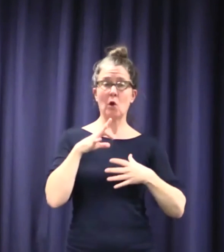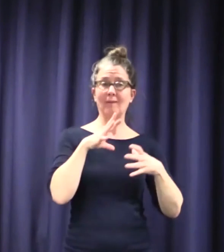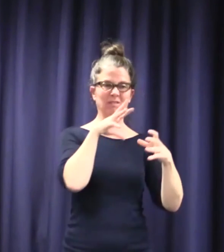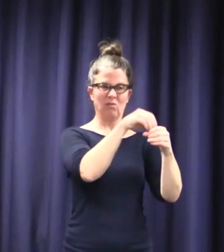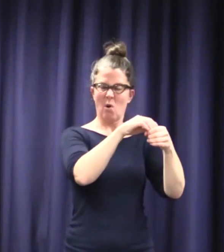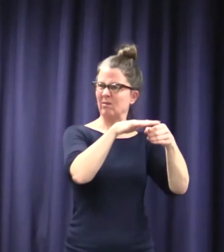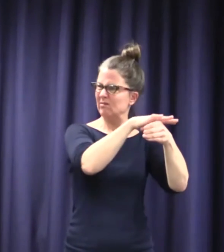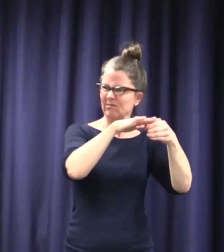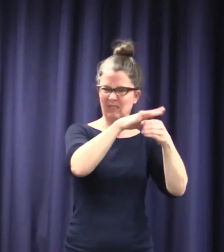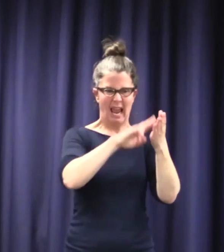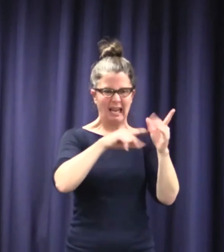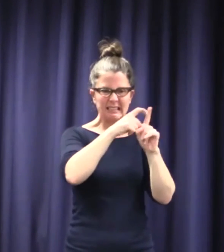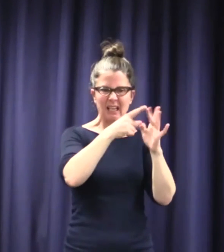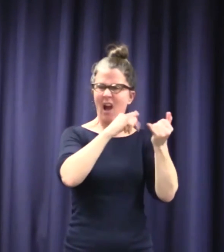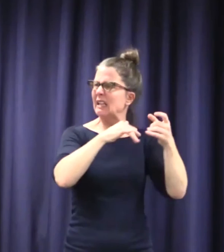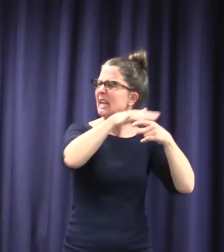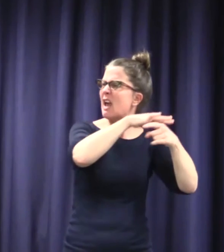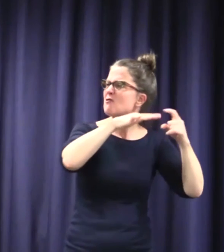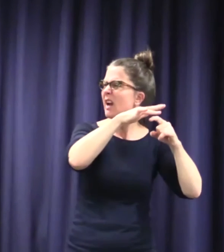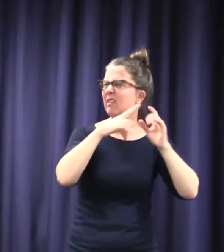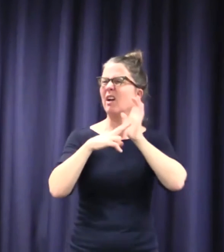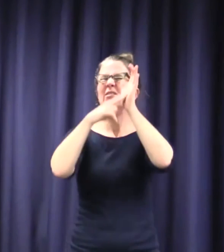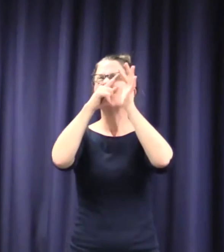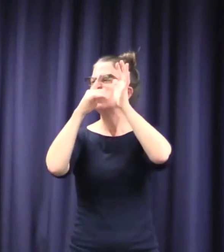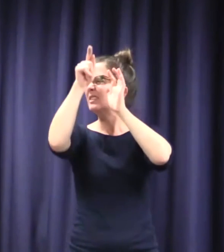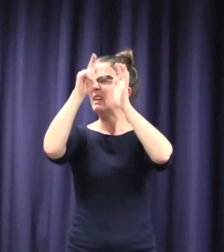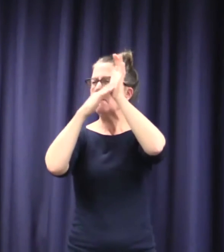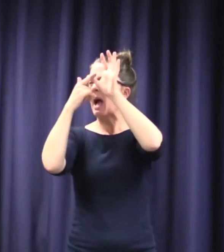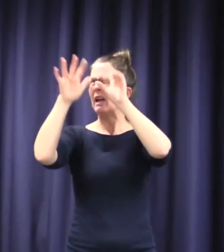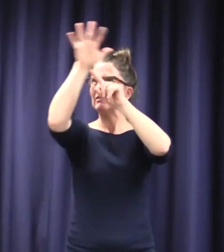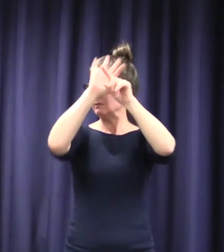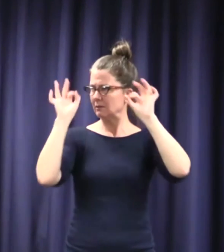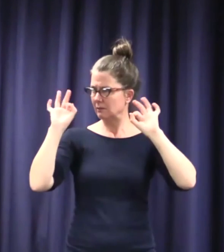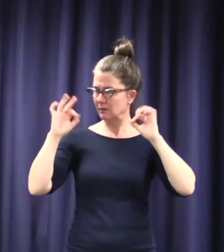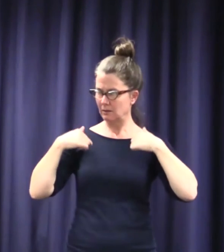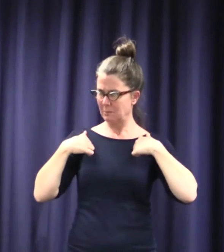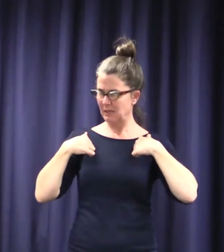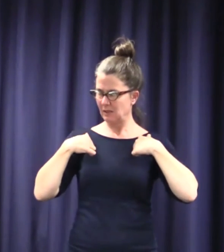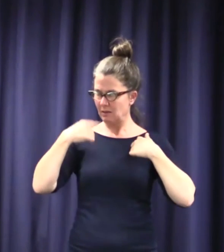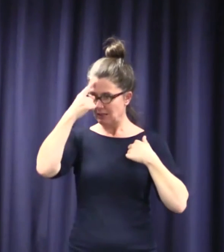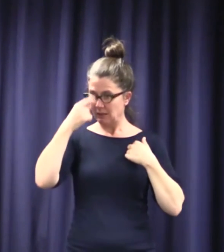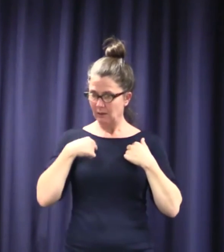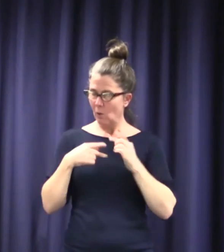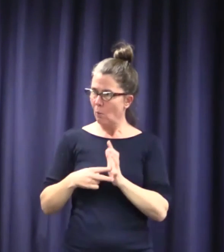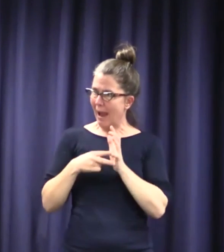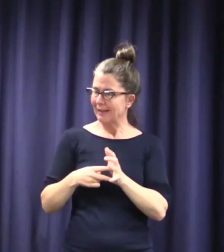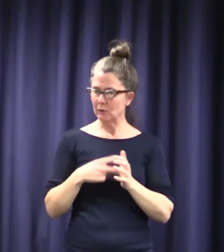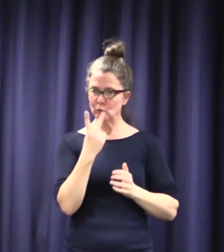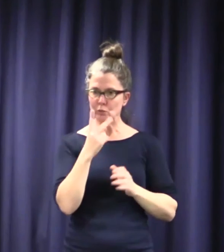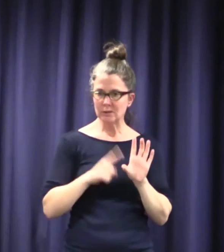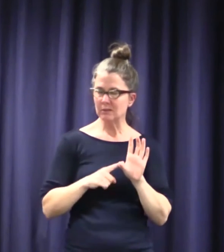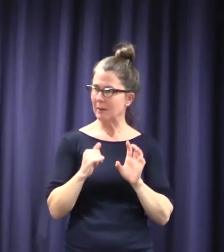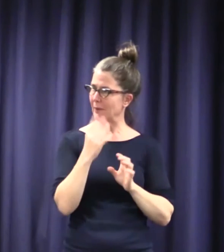NDIS area and looking into the barrel of a 2 or 3 year wait of restricted